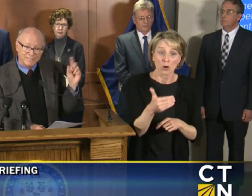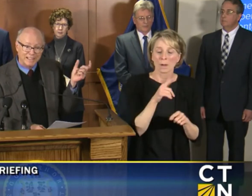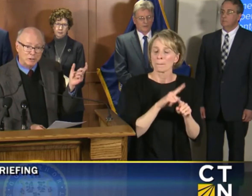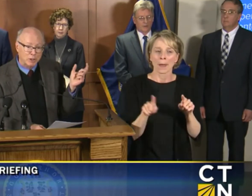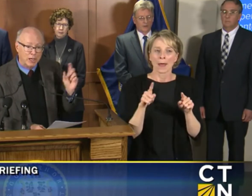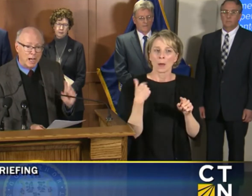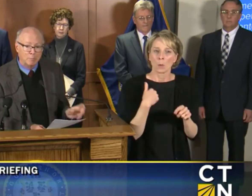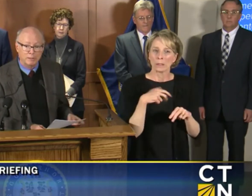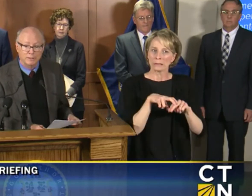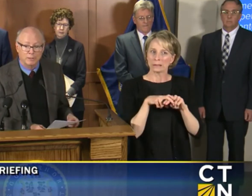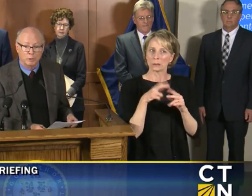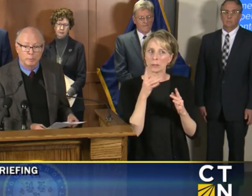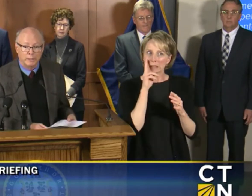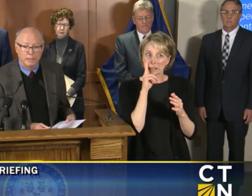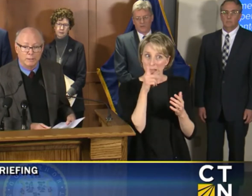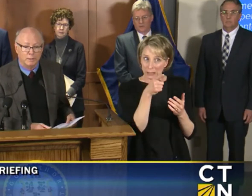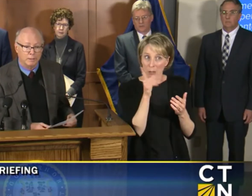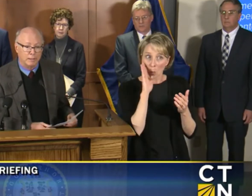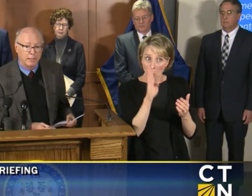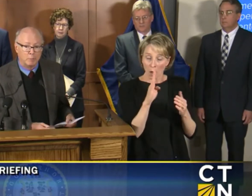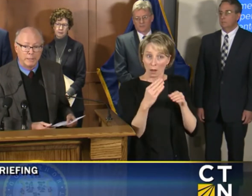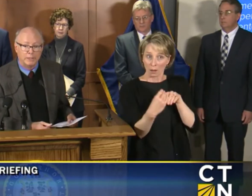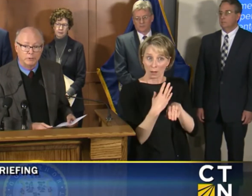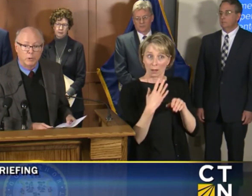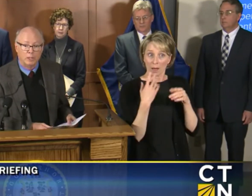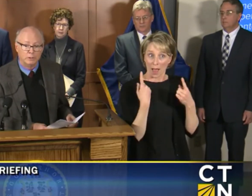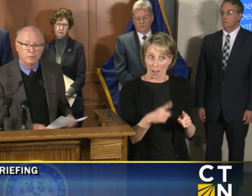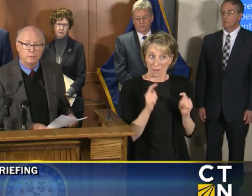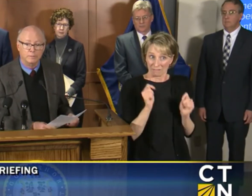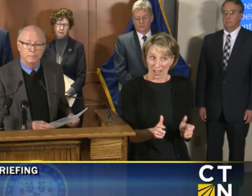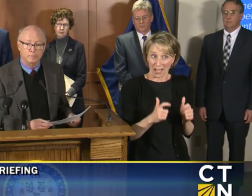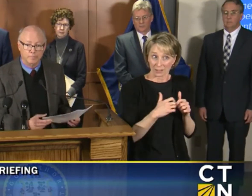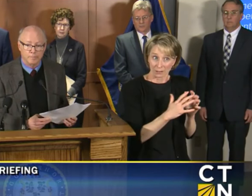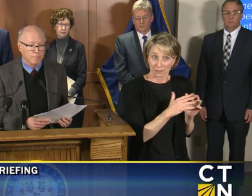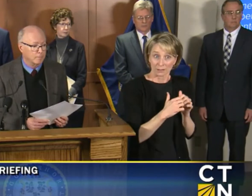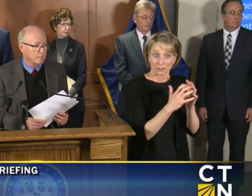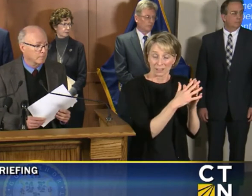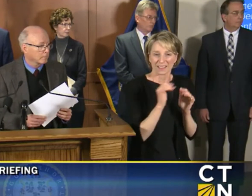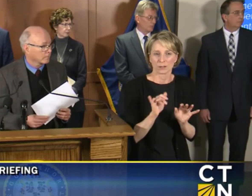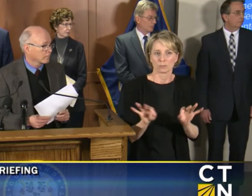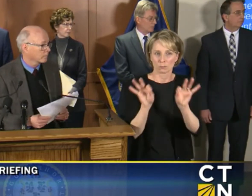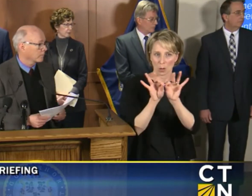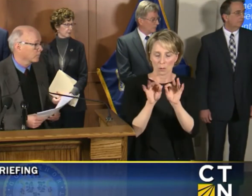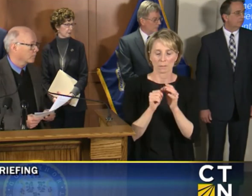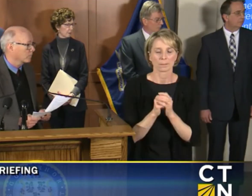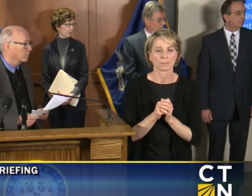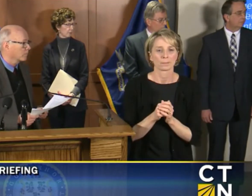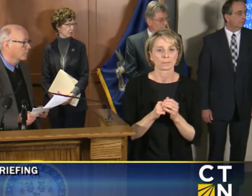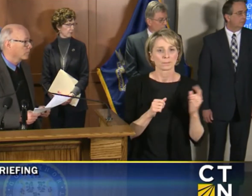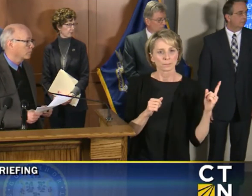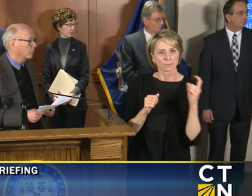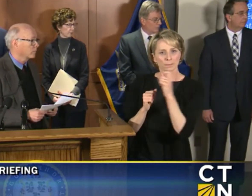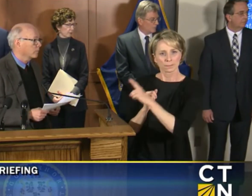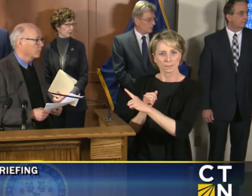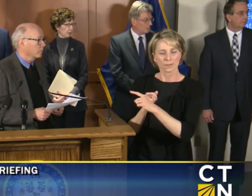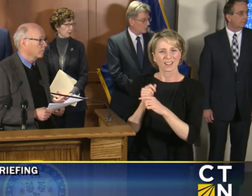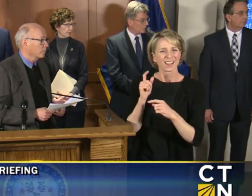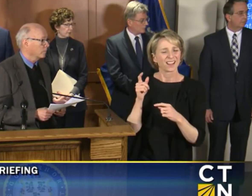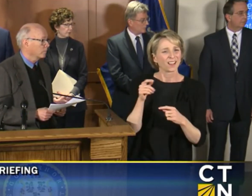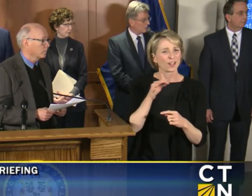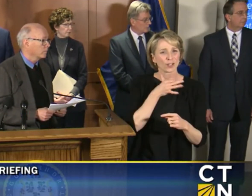fast things are going to happen. It will be the key piece for us. Is there any sense of how long this is going to go on